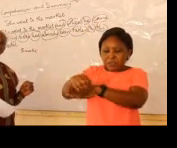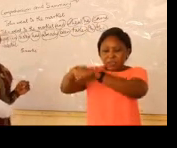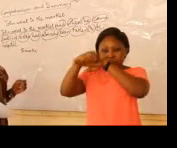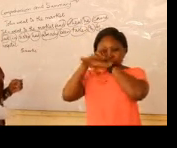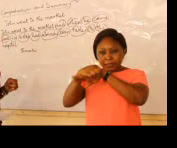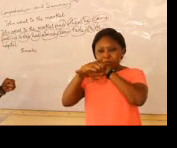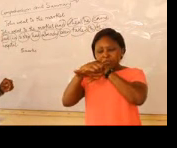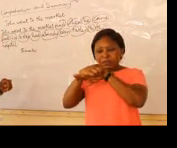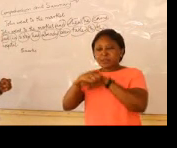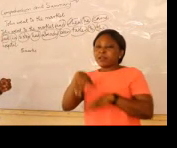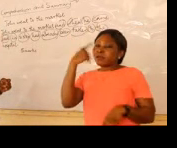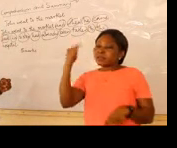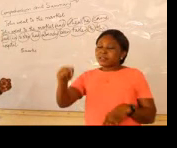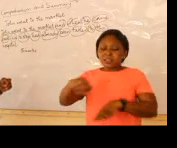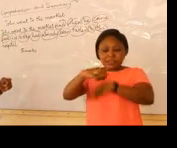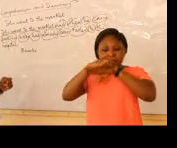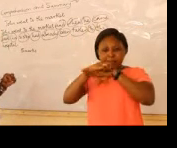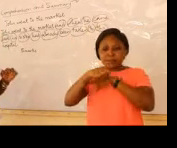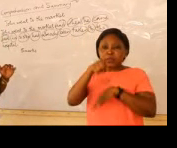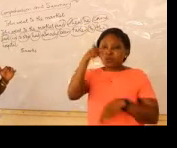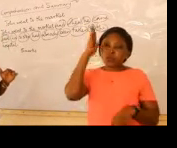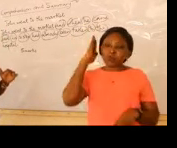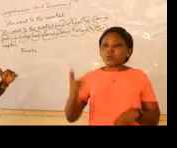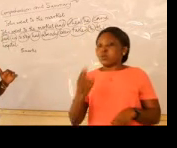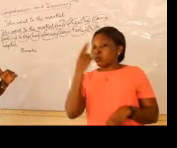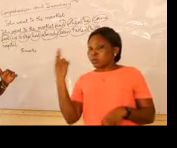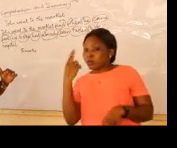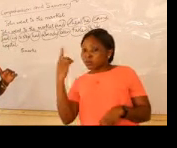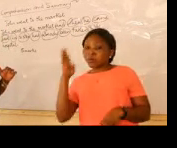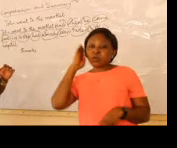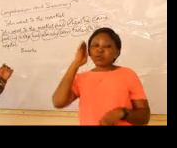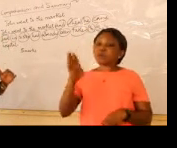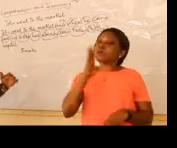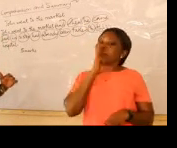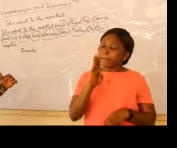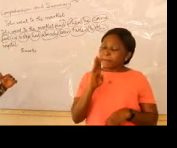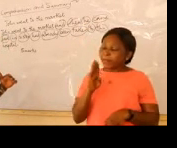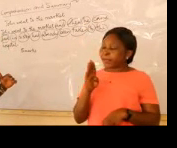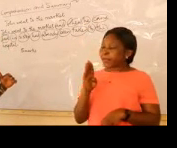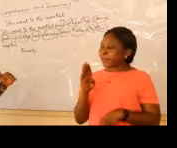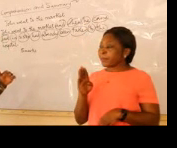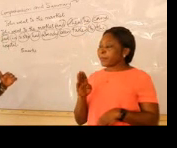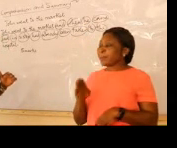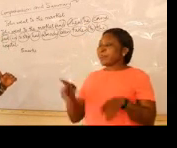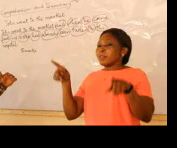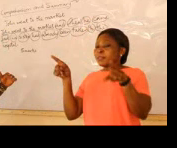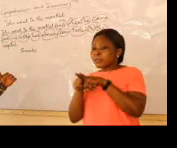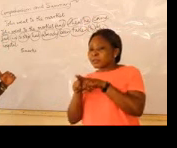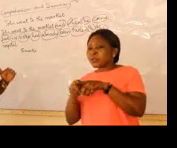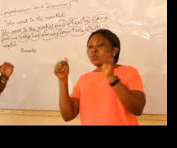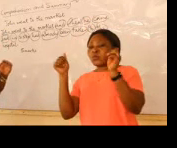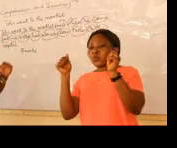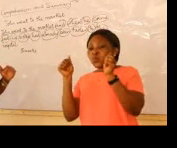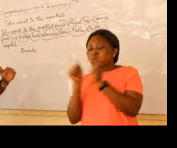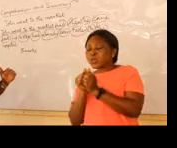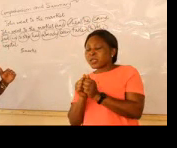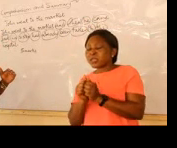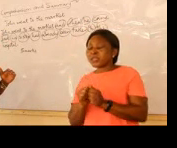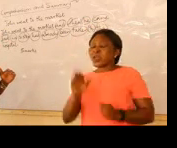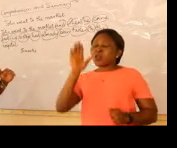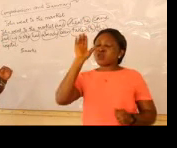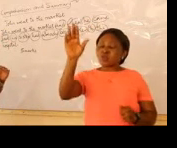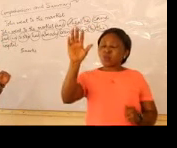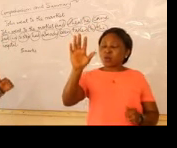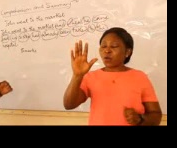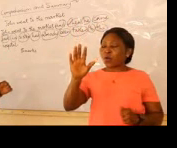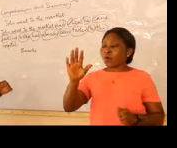the English you will use will be equivalent to your